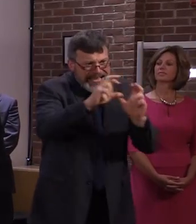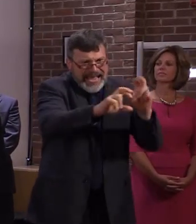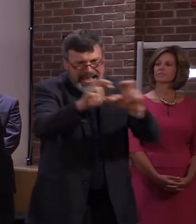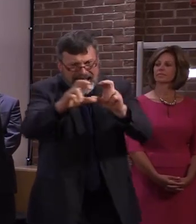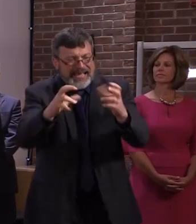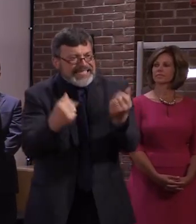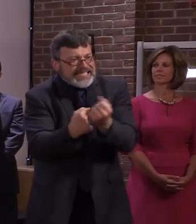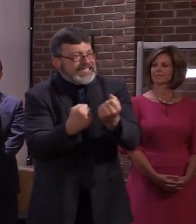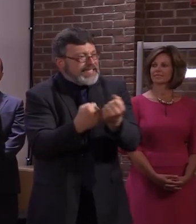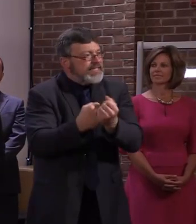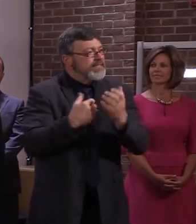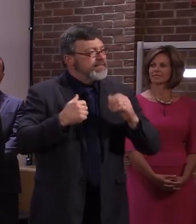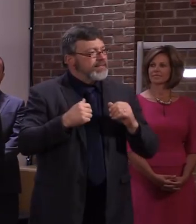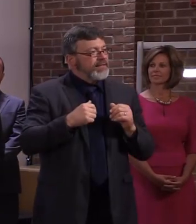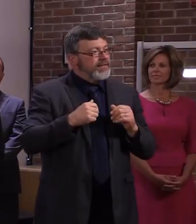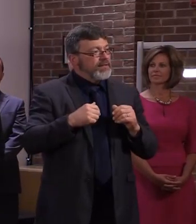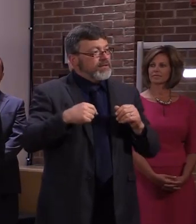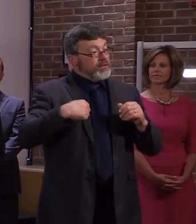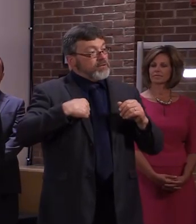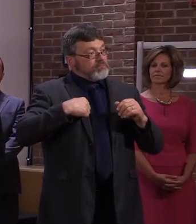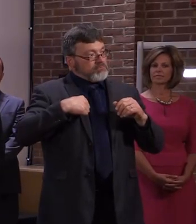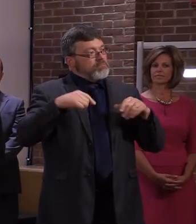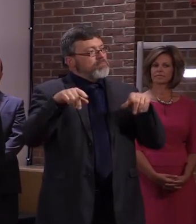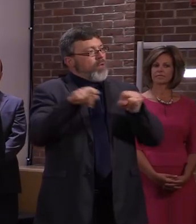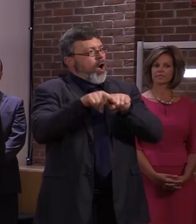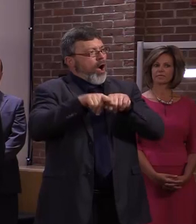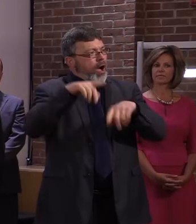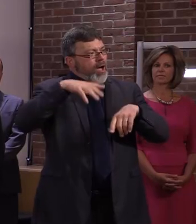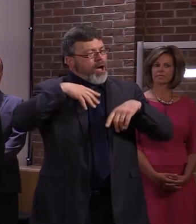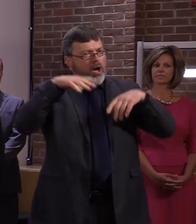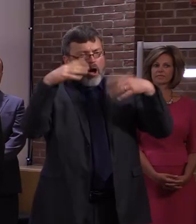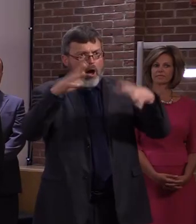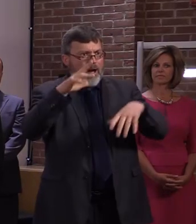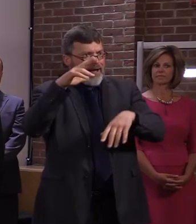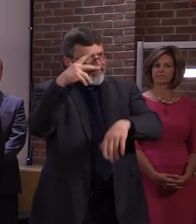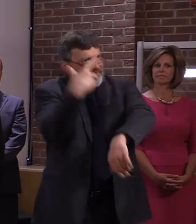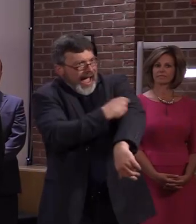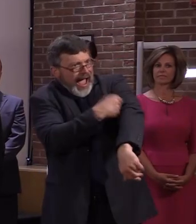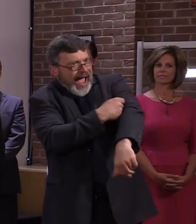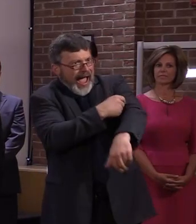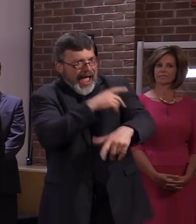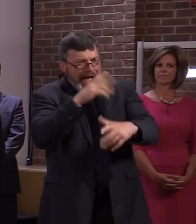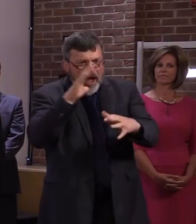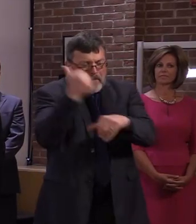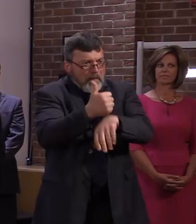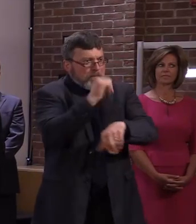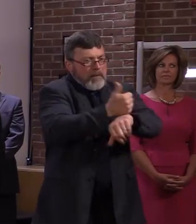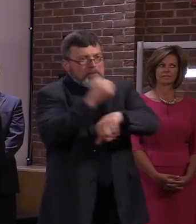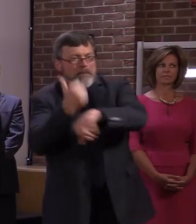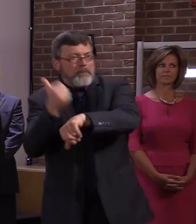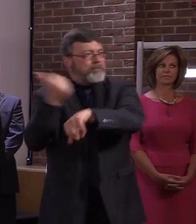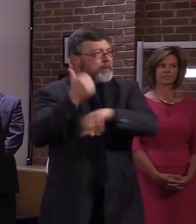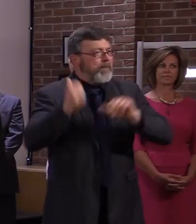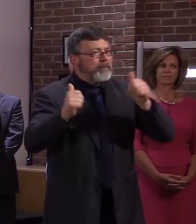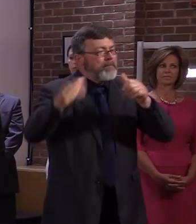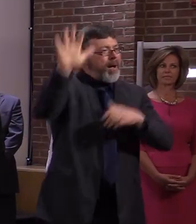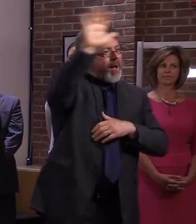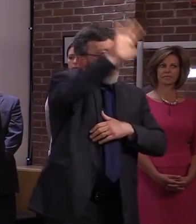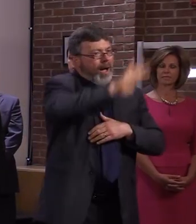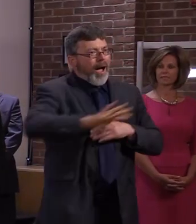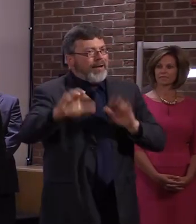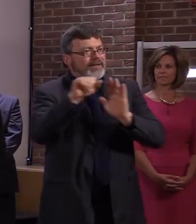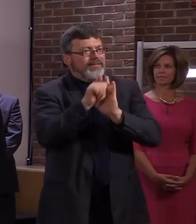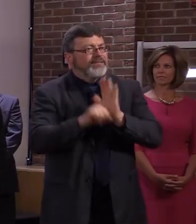We've also built a vaccination program that Vermonters have made the very best there is,